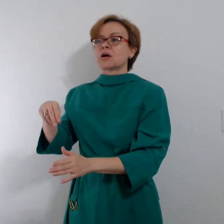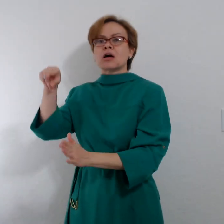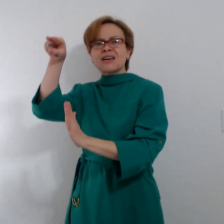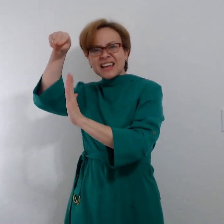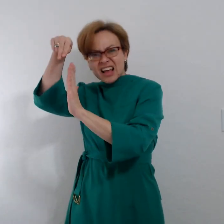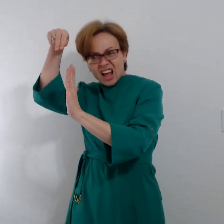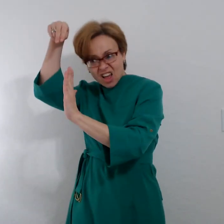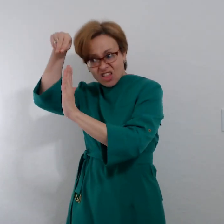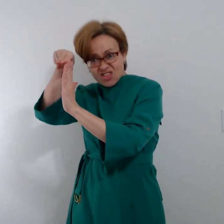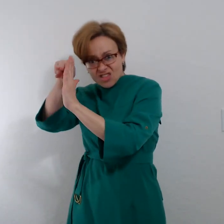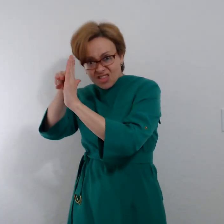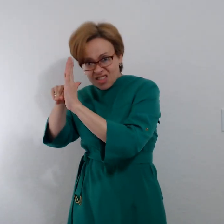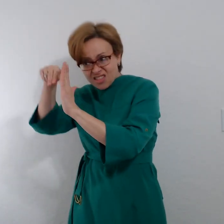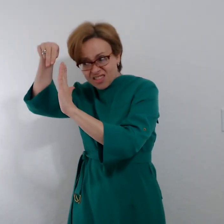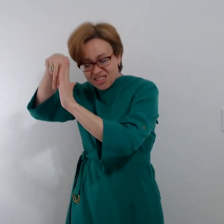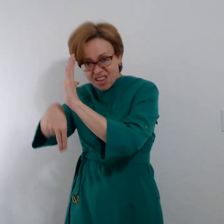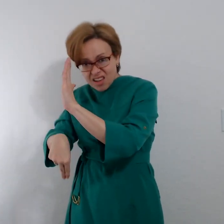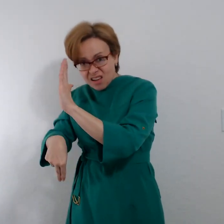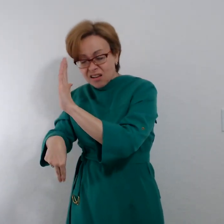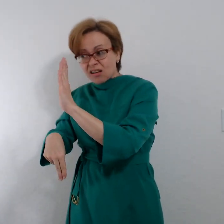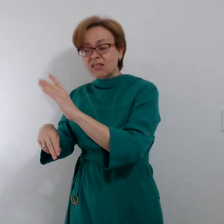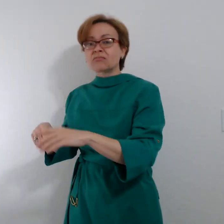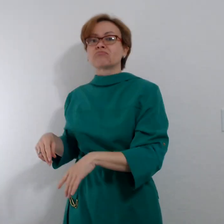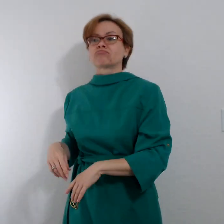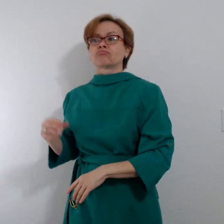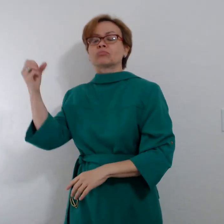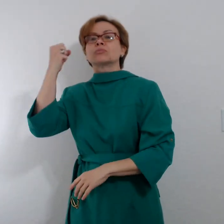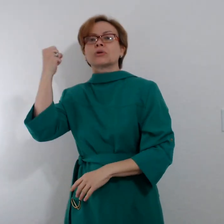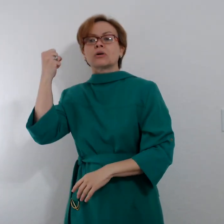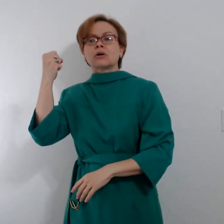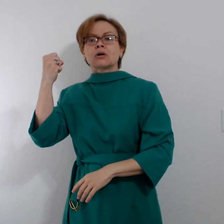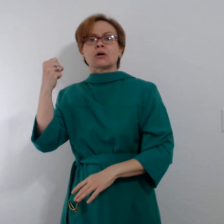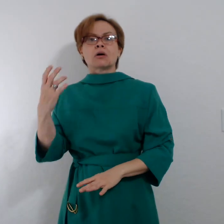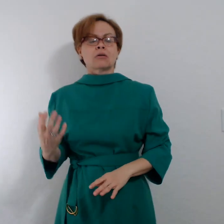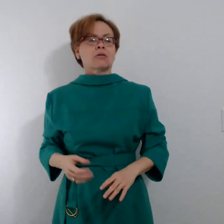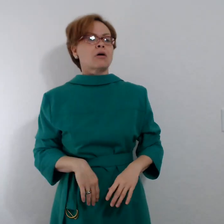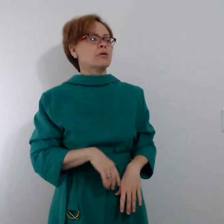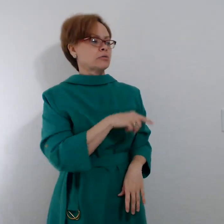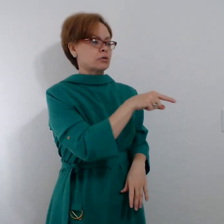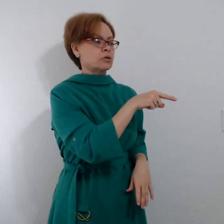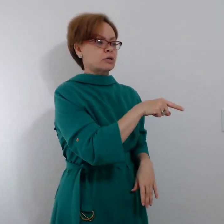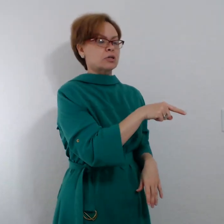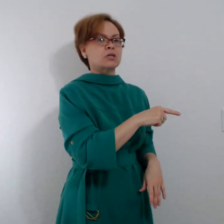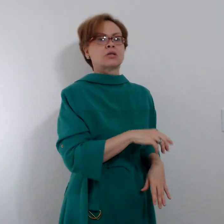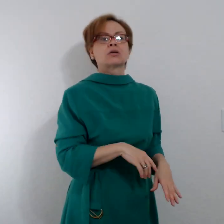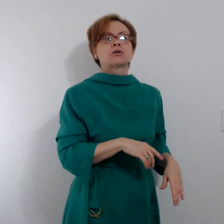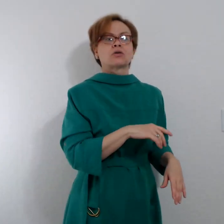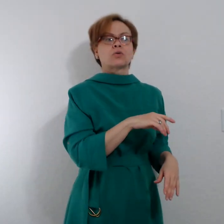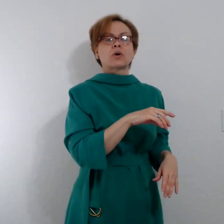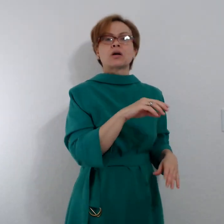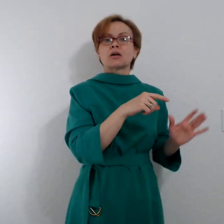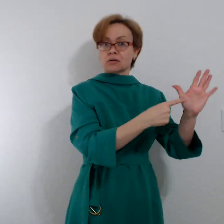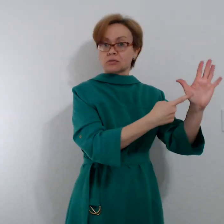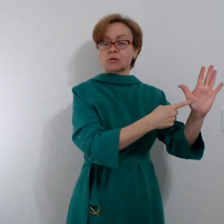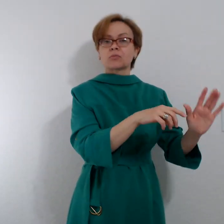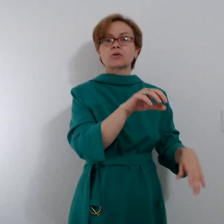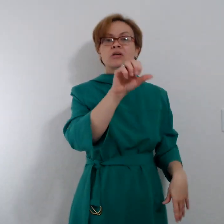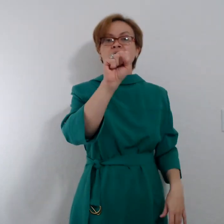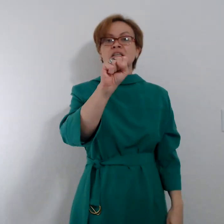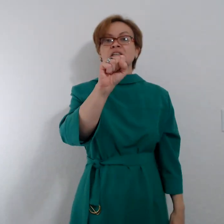static apnea. That's holding your breath as long as you can in one place without moving. That was